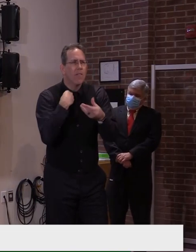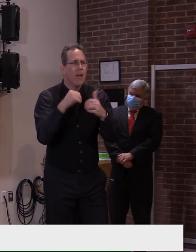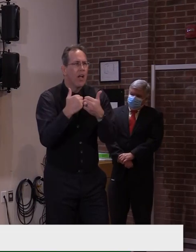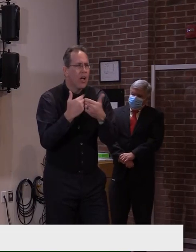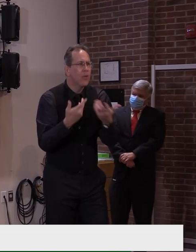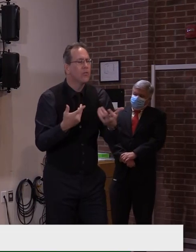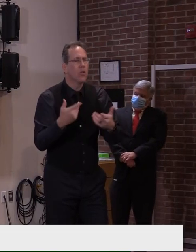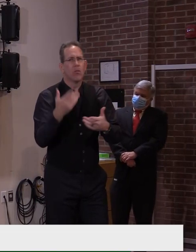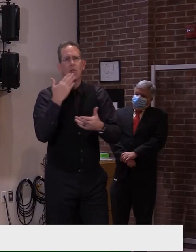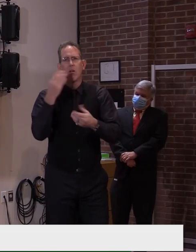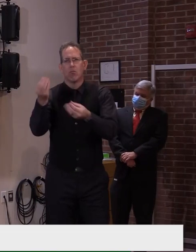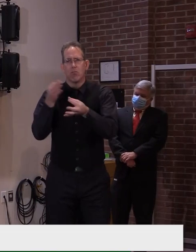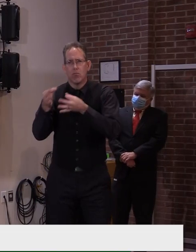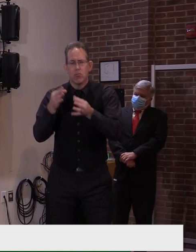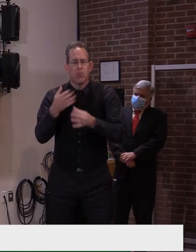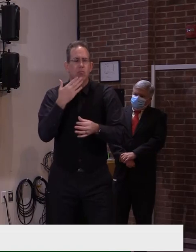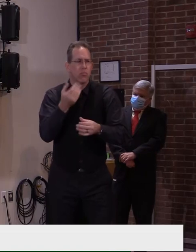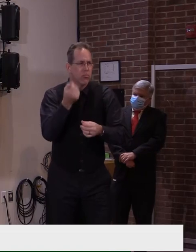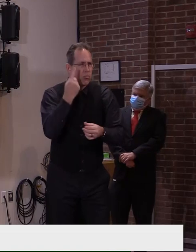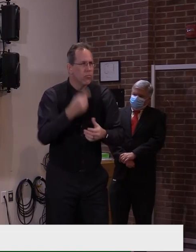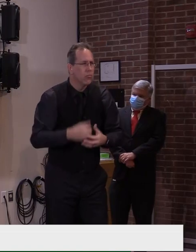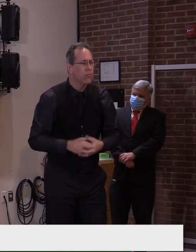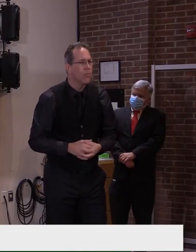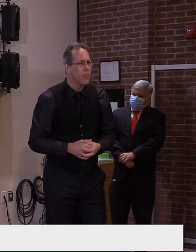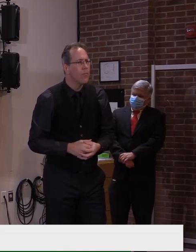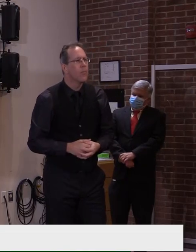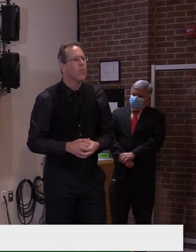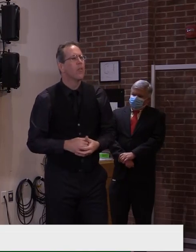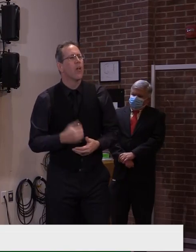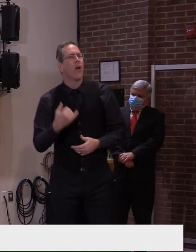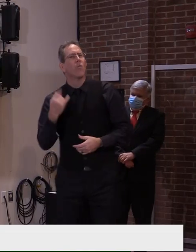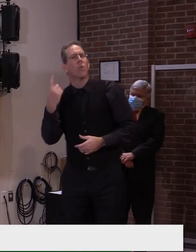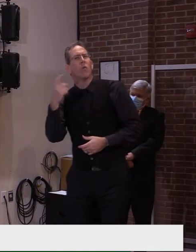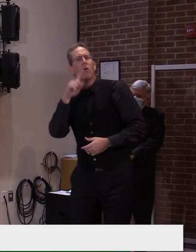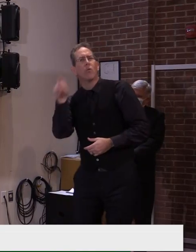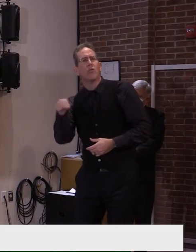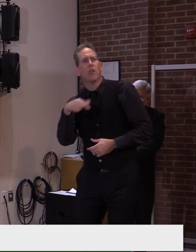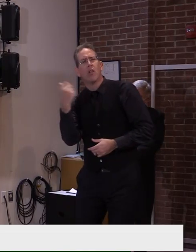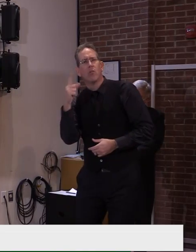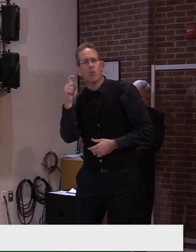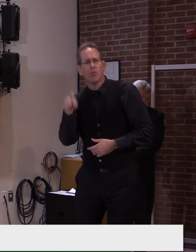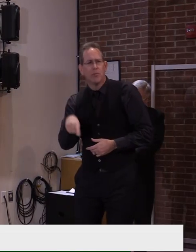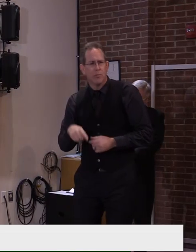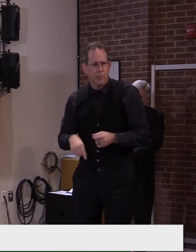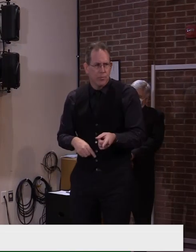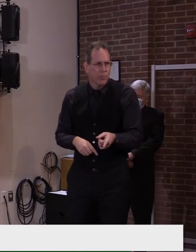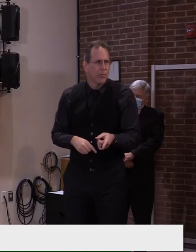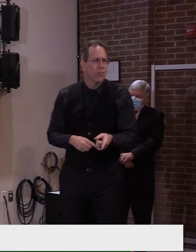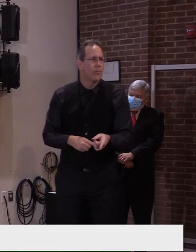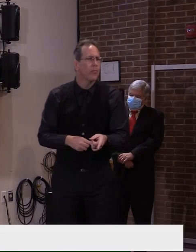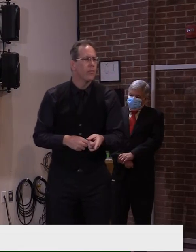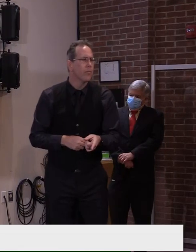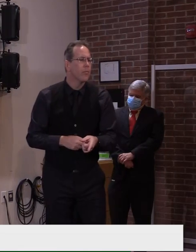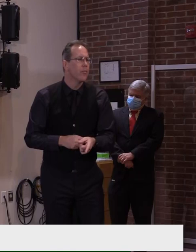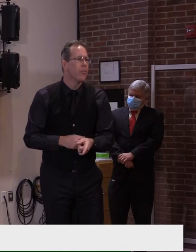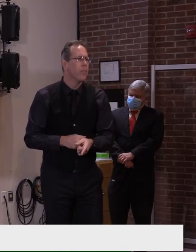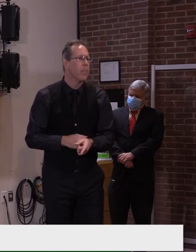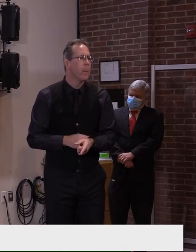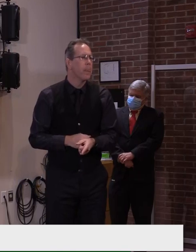going to be welcome news. Last question I might want to ask, I don't know if this is something that's been considered yet. I know when the legislature gets